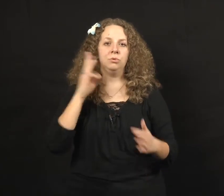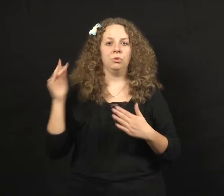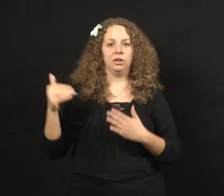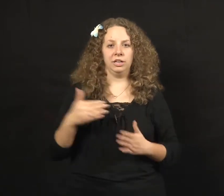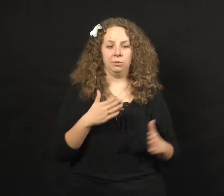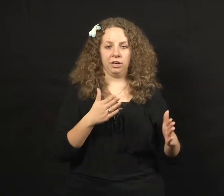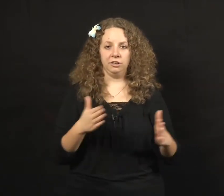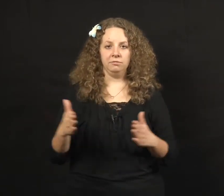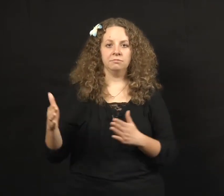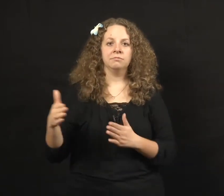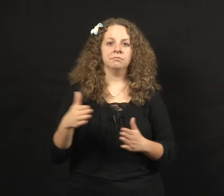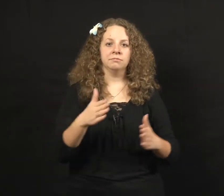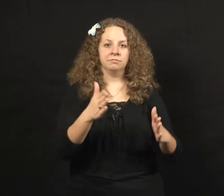or any water.